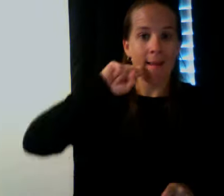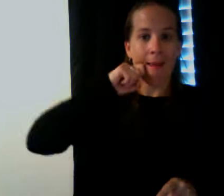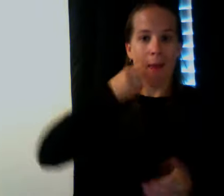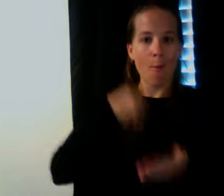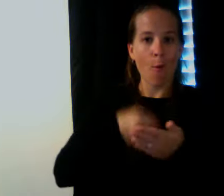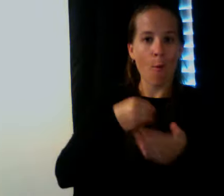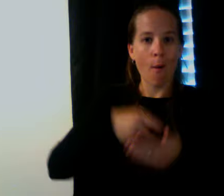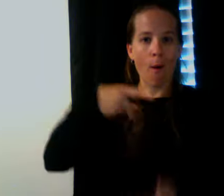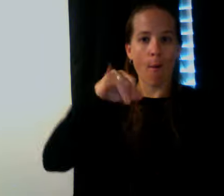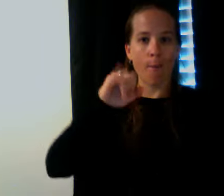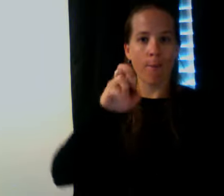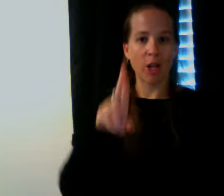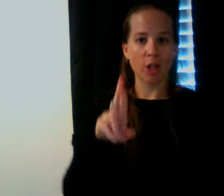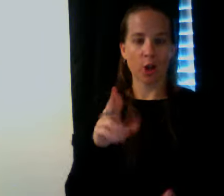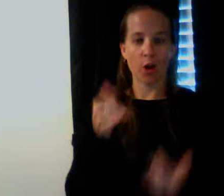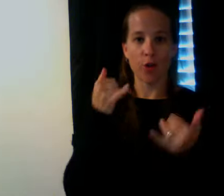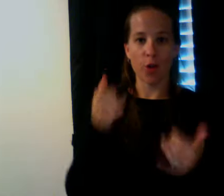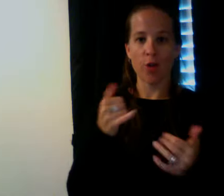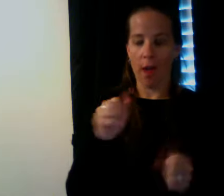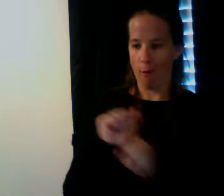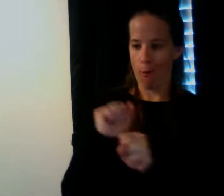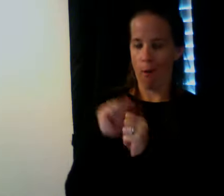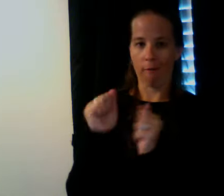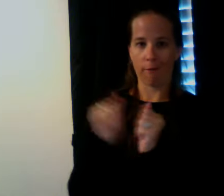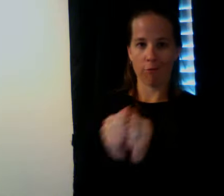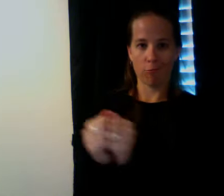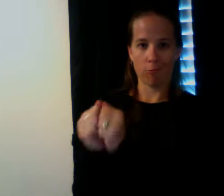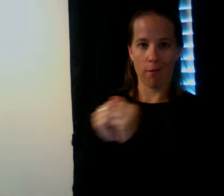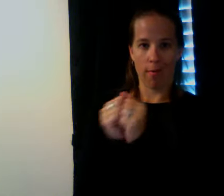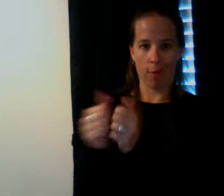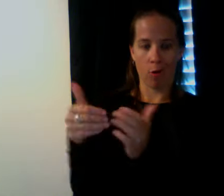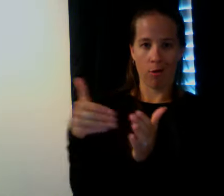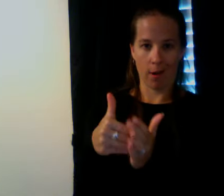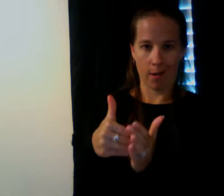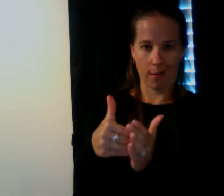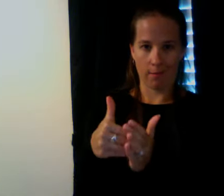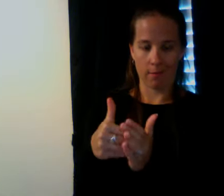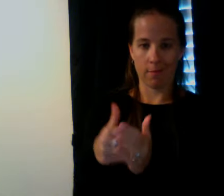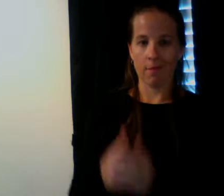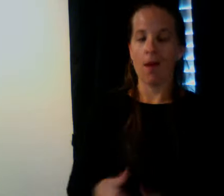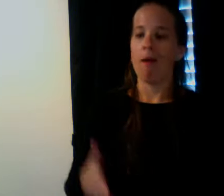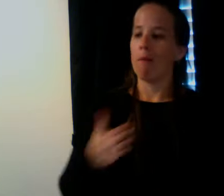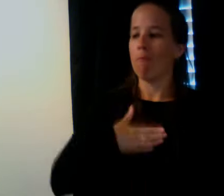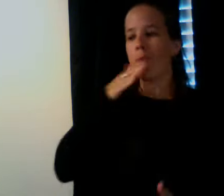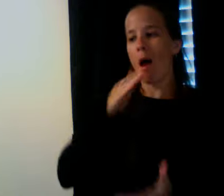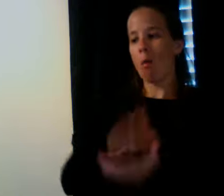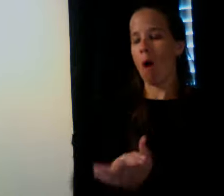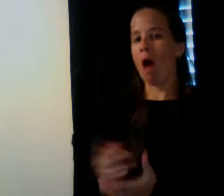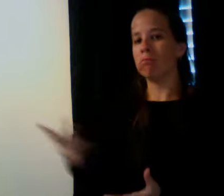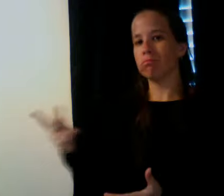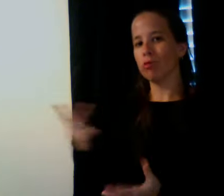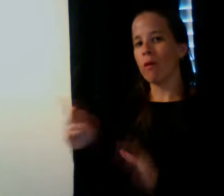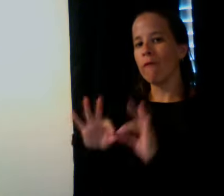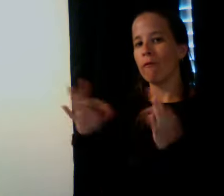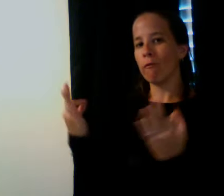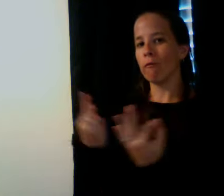of Apple's current renaissance. And Lorene and I have a wonderful family together. I'm pretty sure none of this